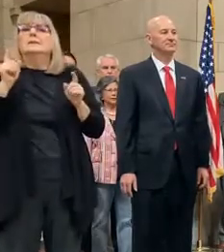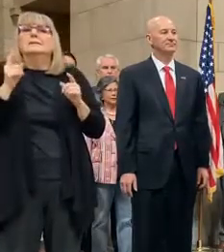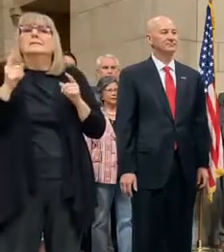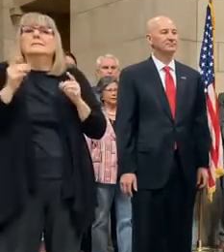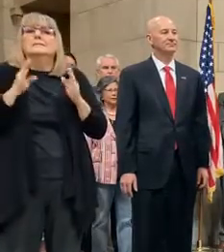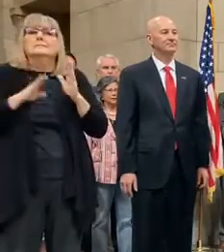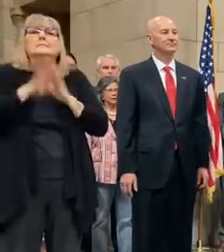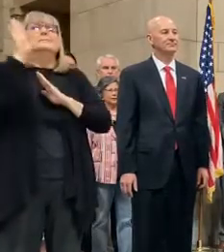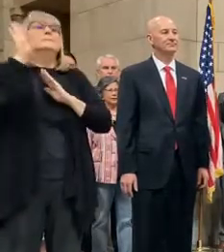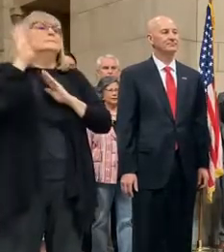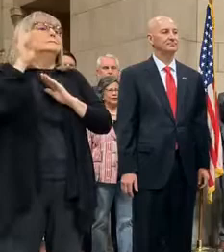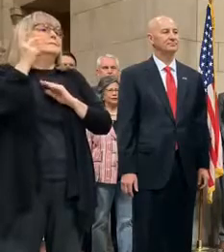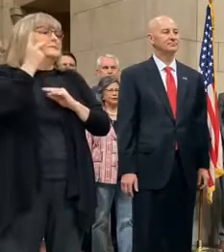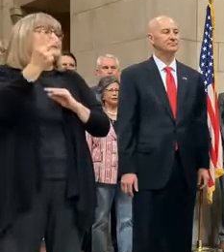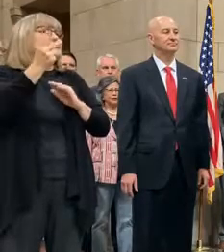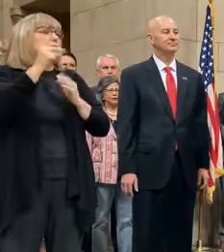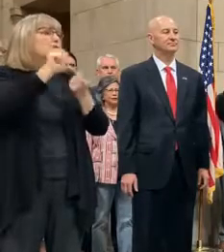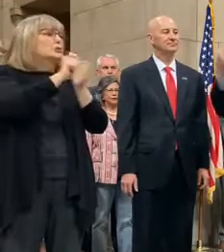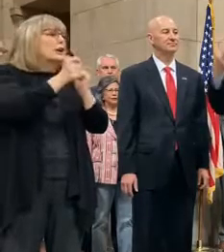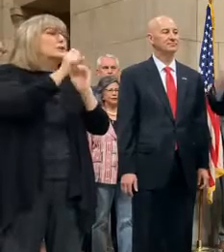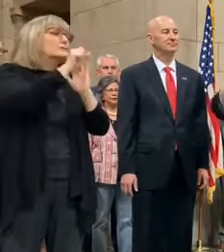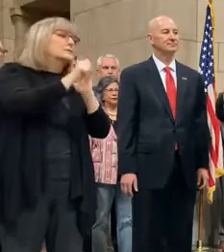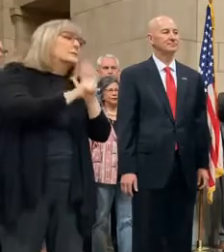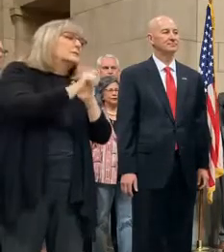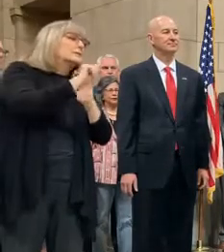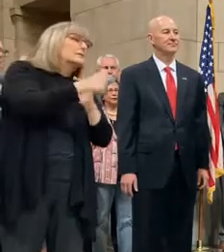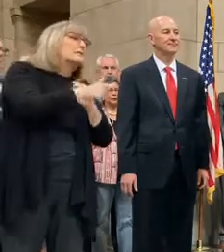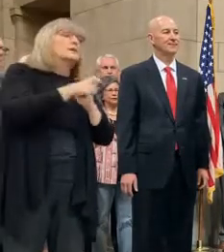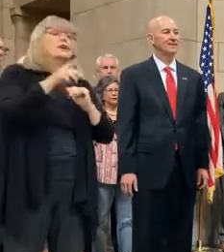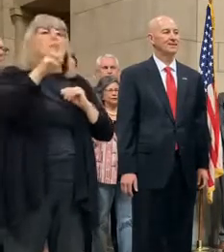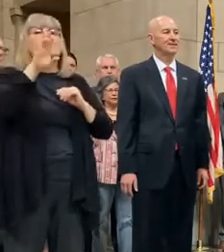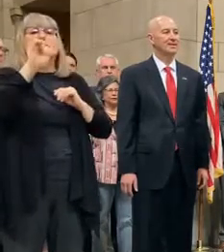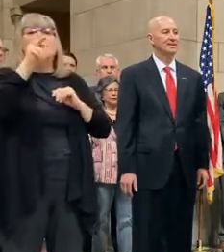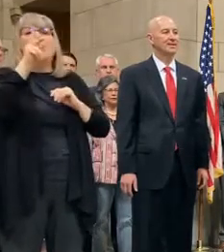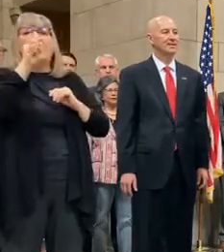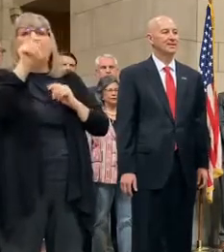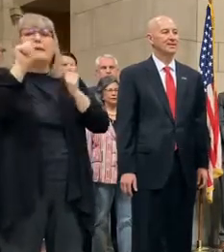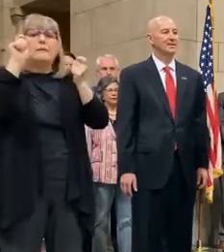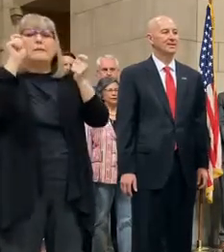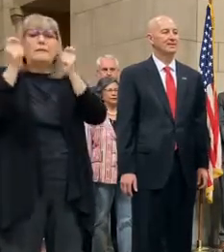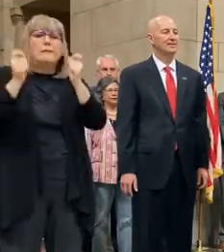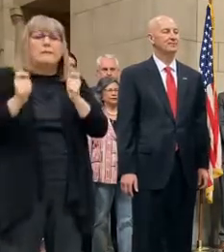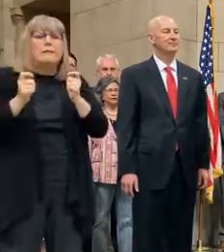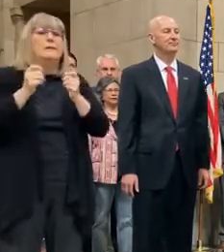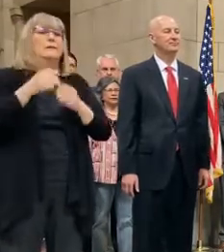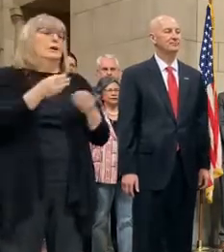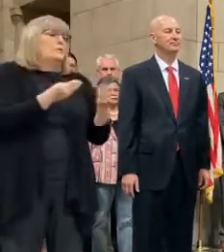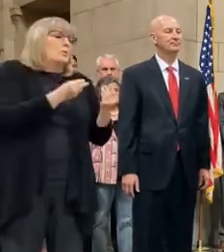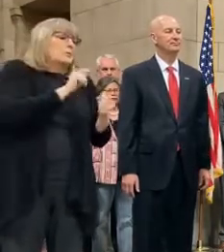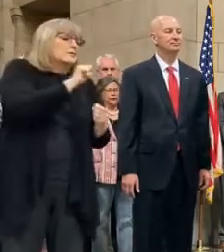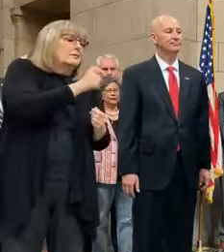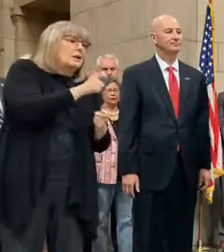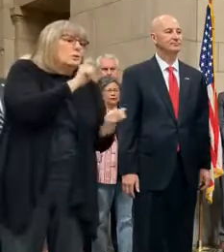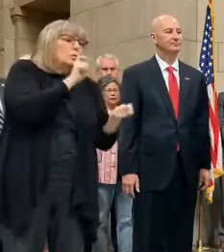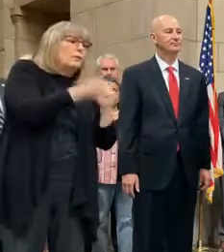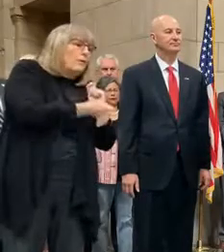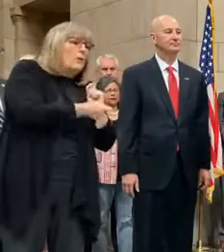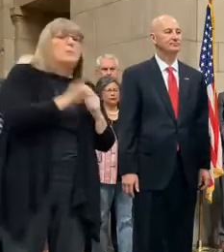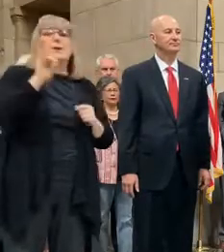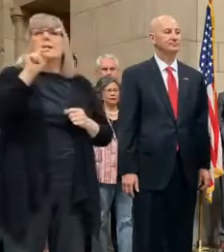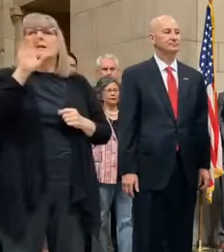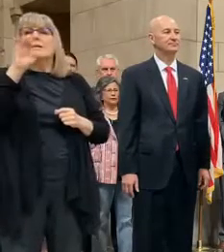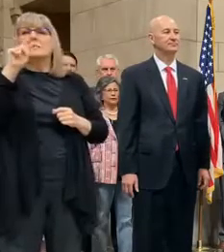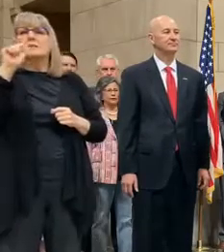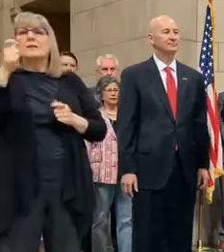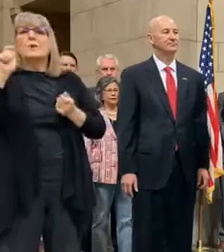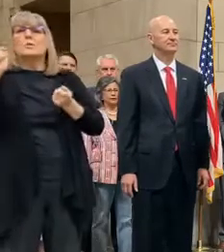hump. So we've seen changes in the state taxes and some bracket work and clearly some property tax reform and even some income tax